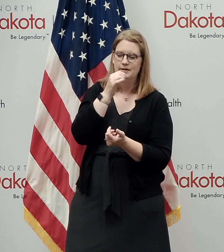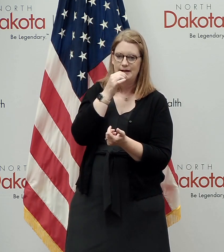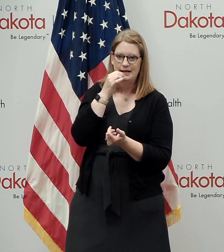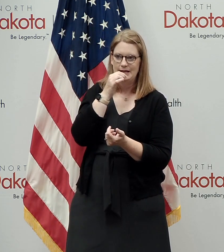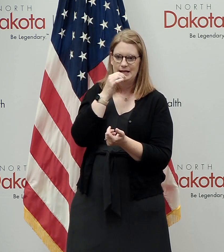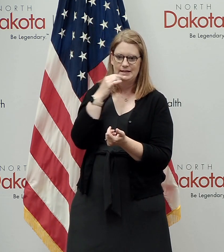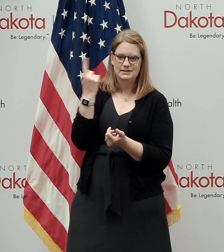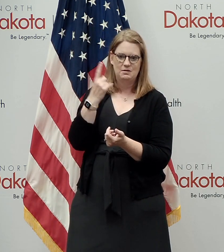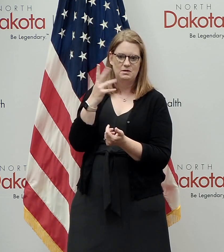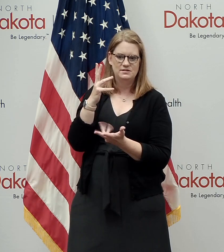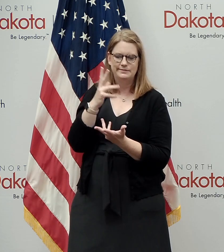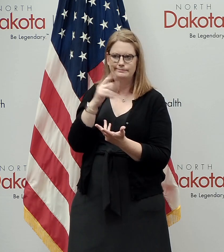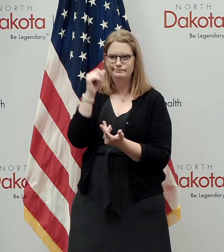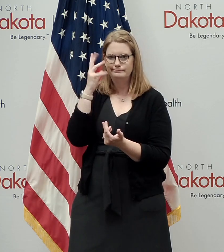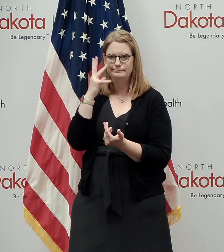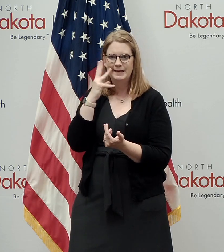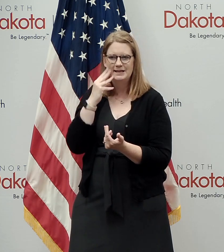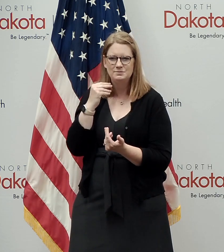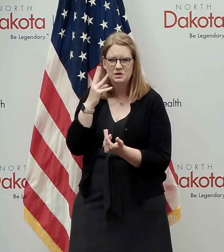through